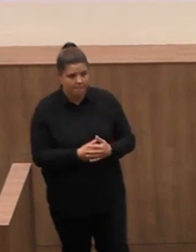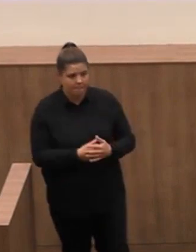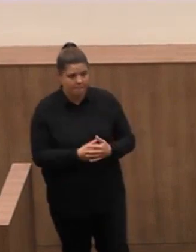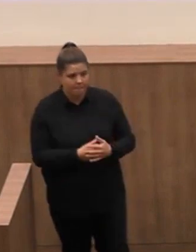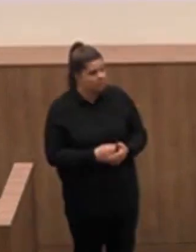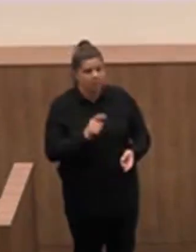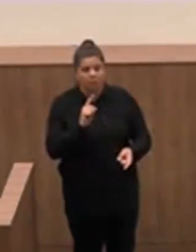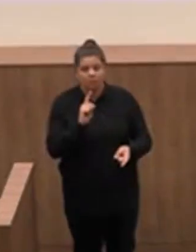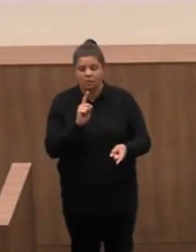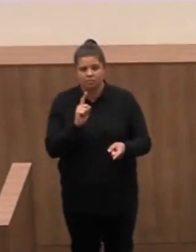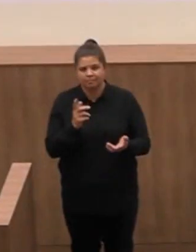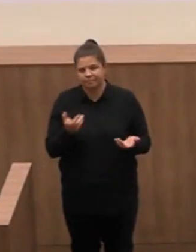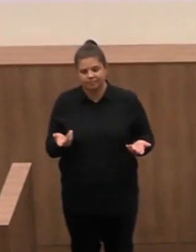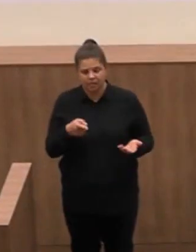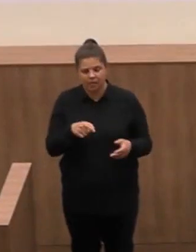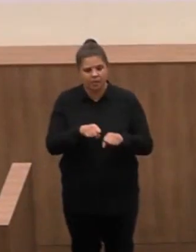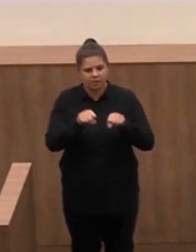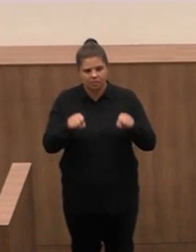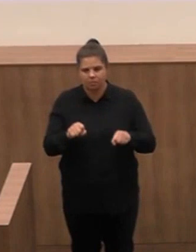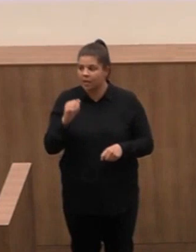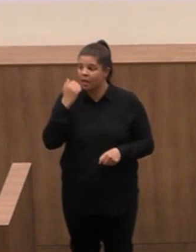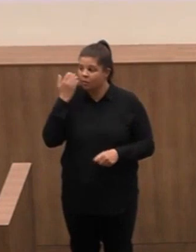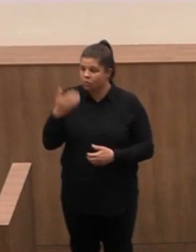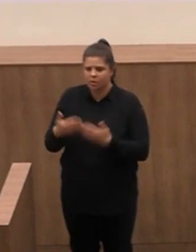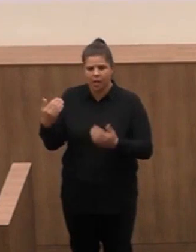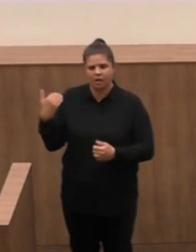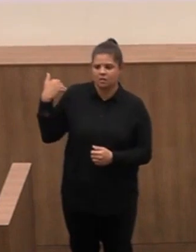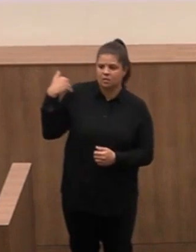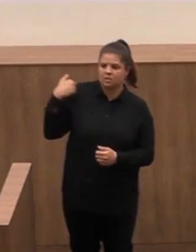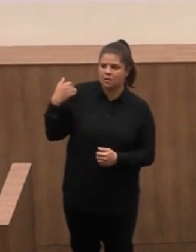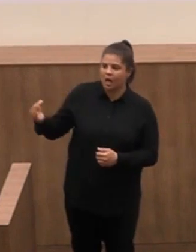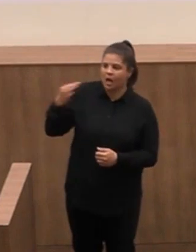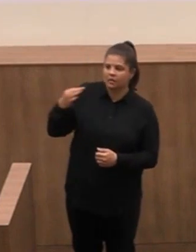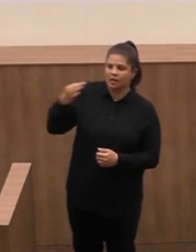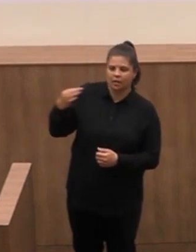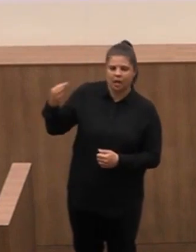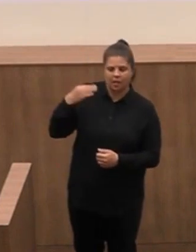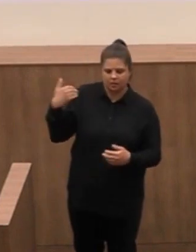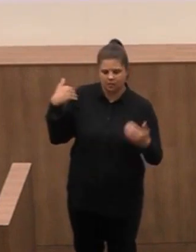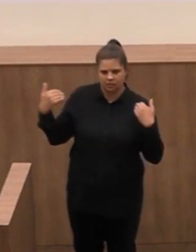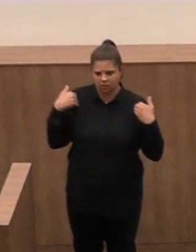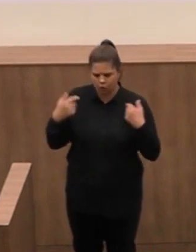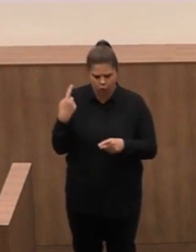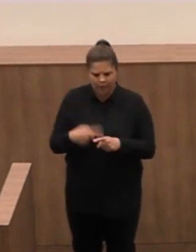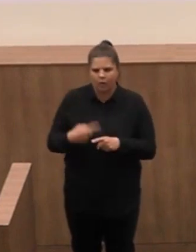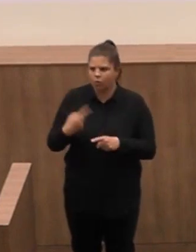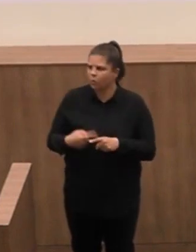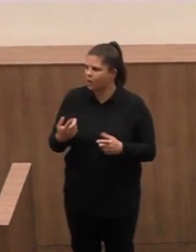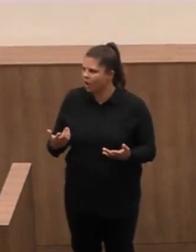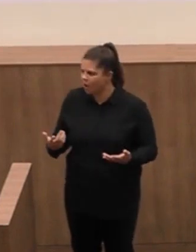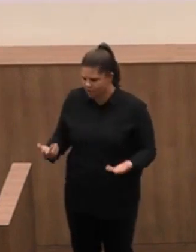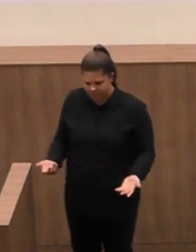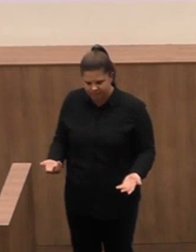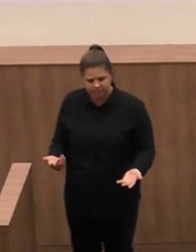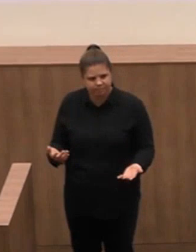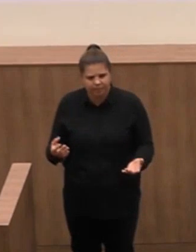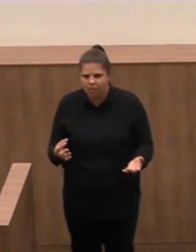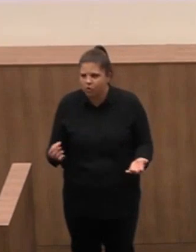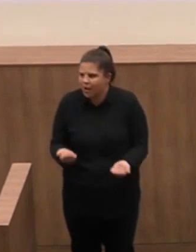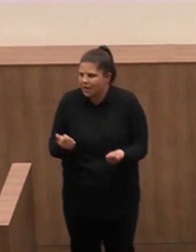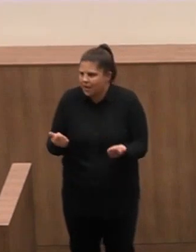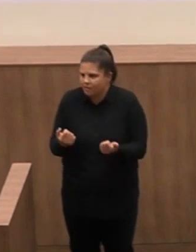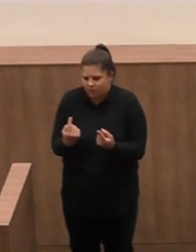operate in a system where we get asked to do more every day with less, and please do it more quickly. So I just want to call that out to begin